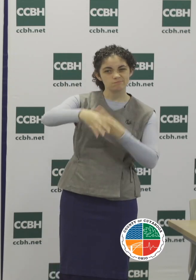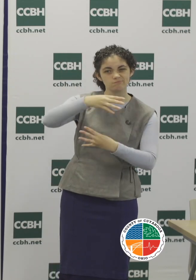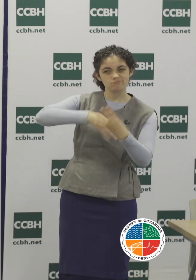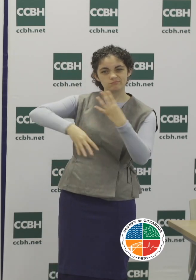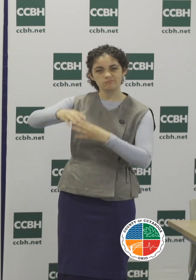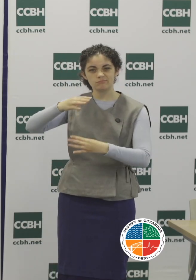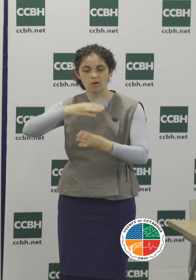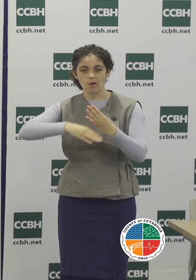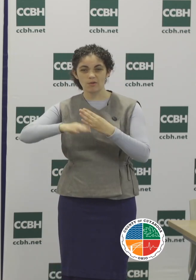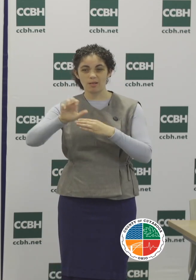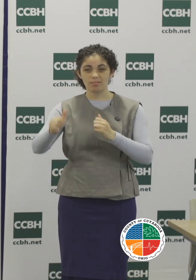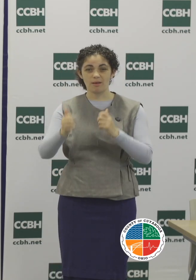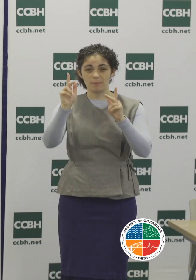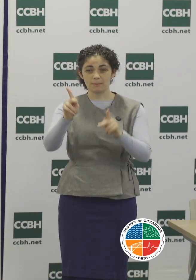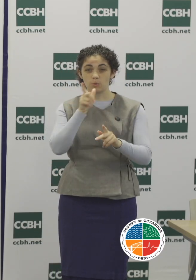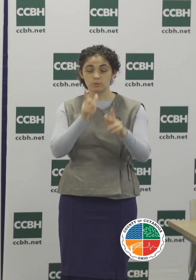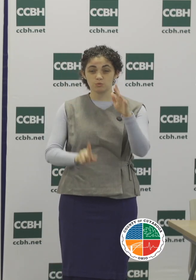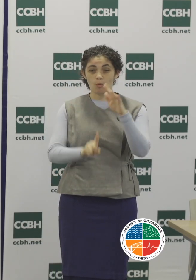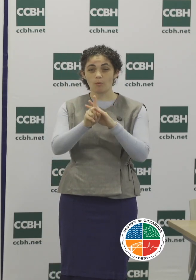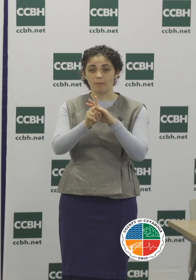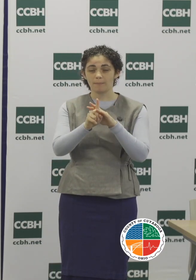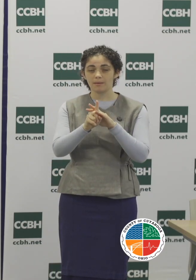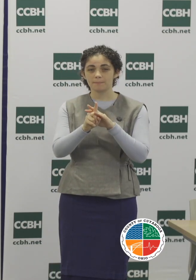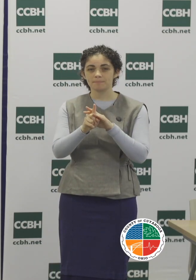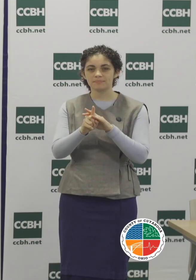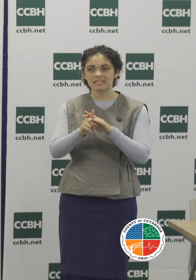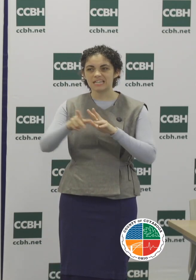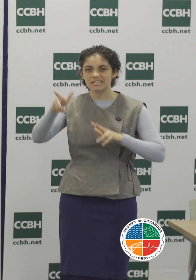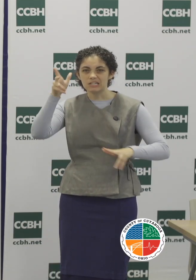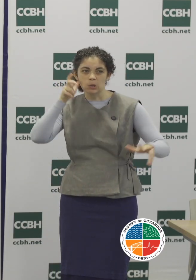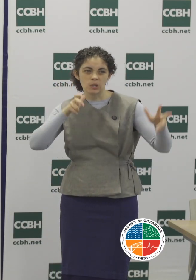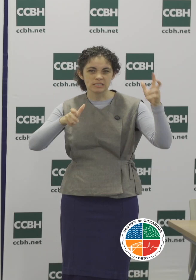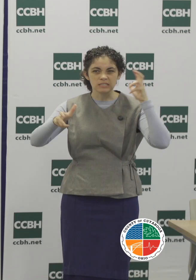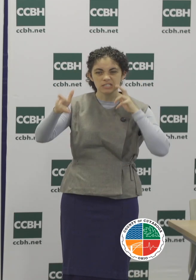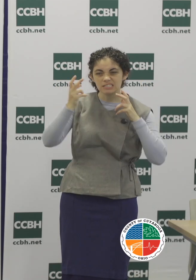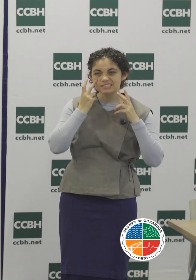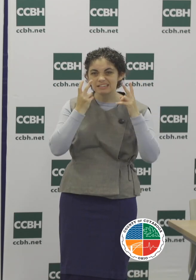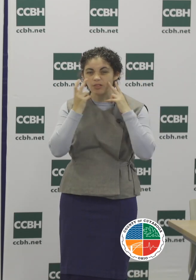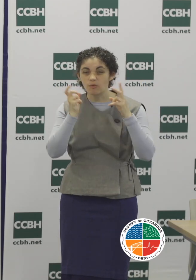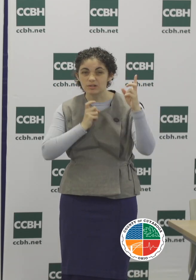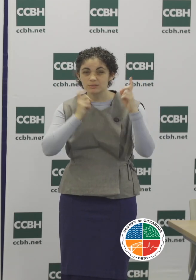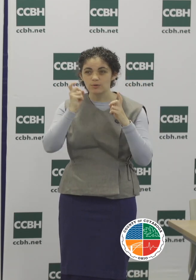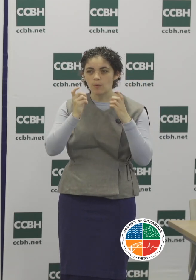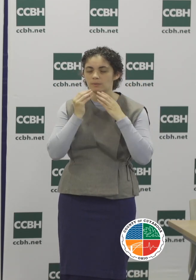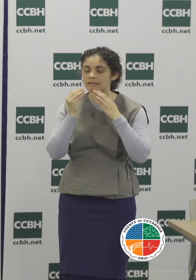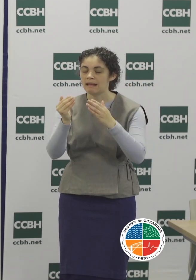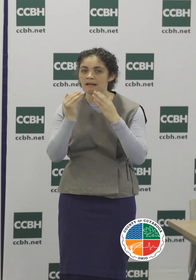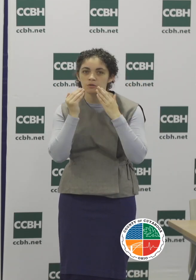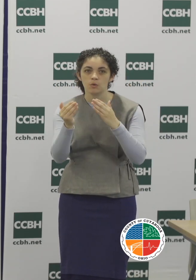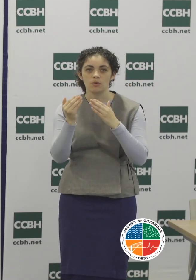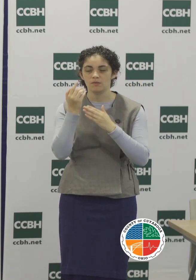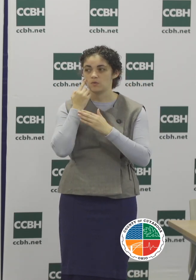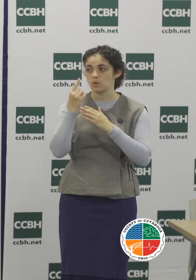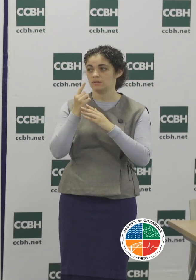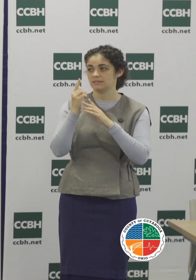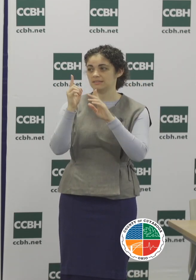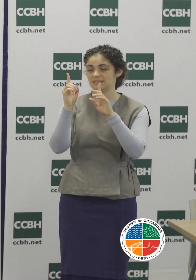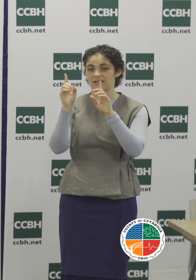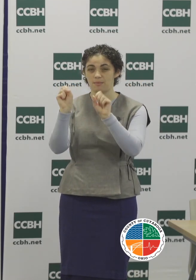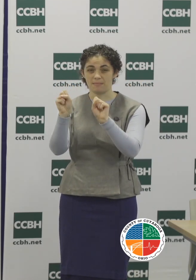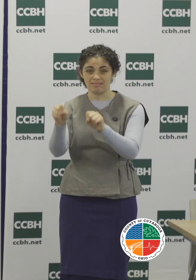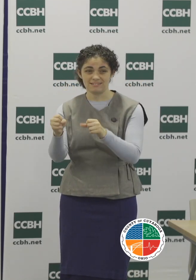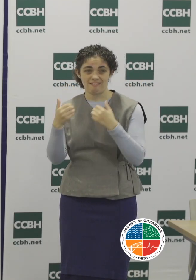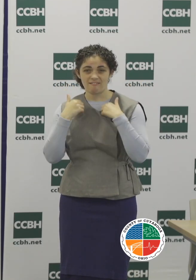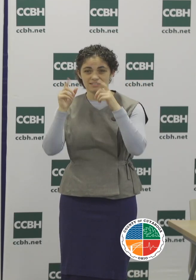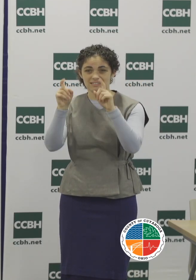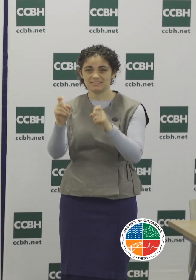the folks who were coming out was just hearing and seeing their expressions of gratitude for the ability to